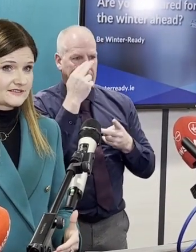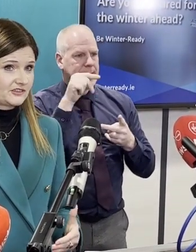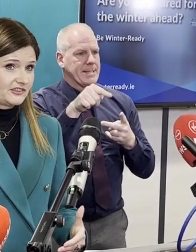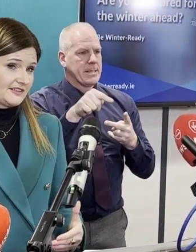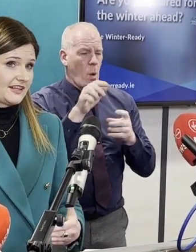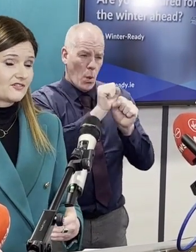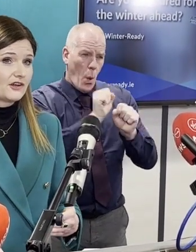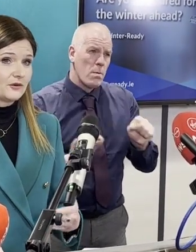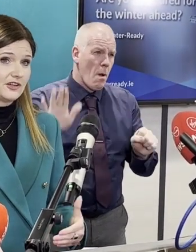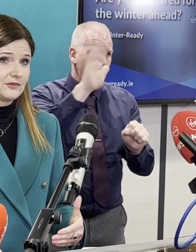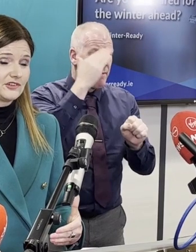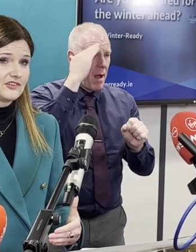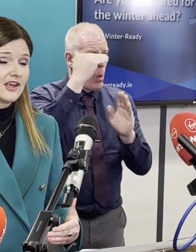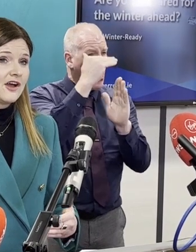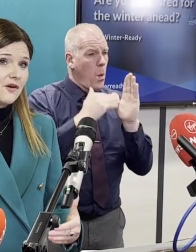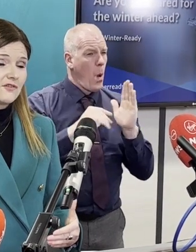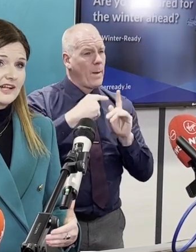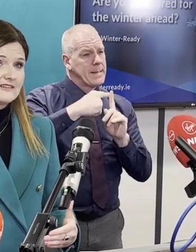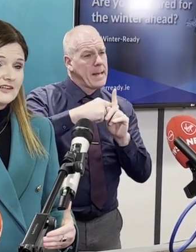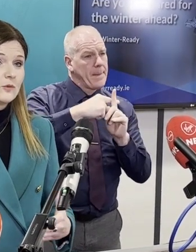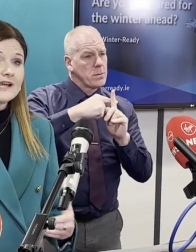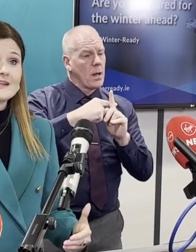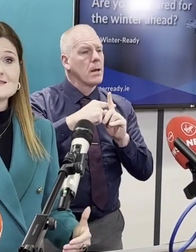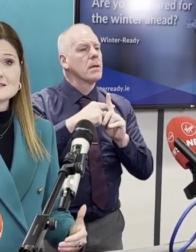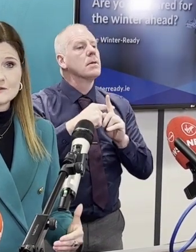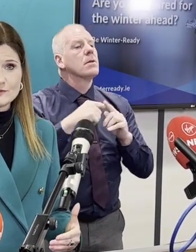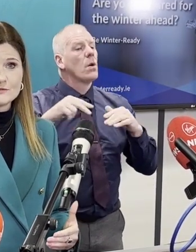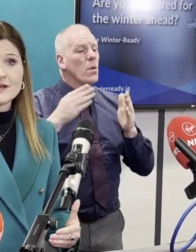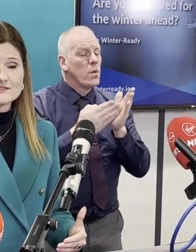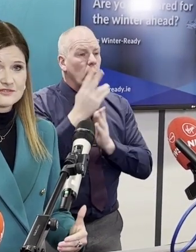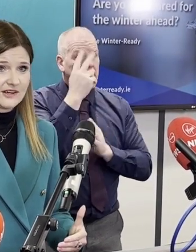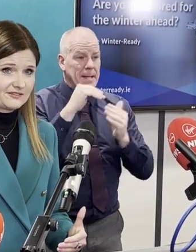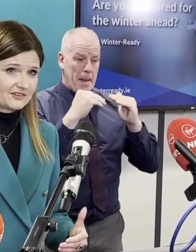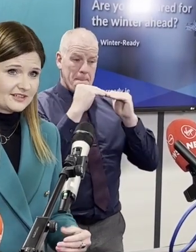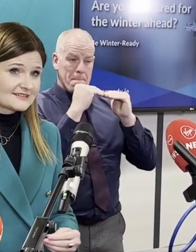cold across the country tonight. So that's for low temperatures overnight tonight, widely getting down below